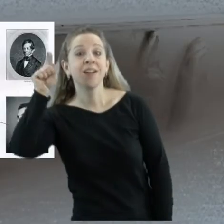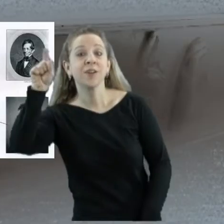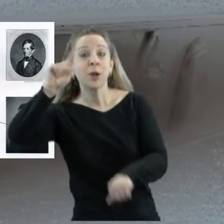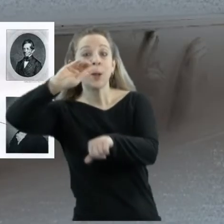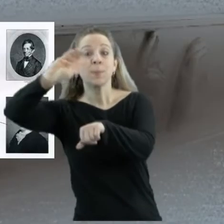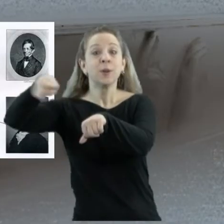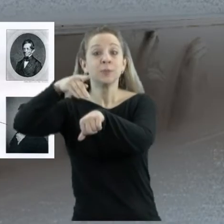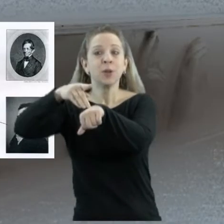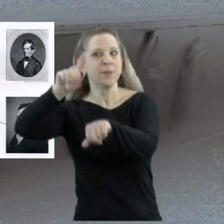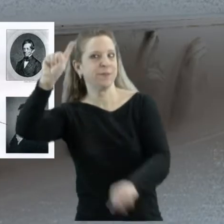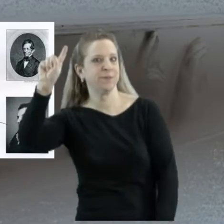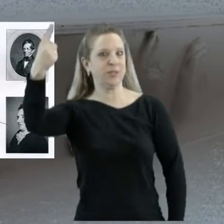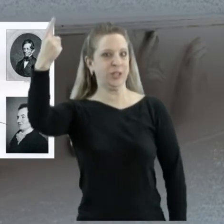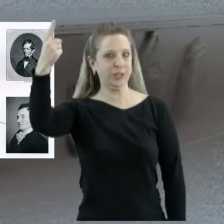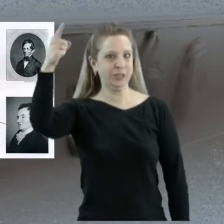Gallaudet was the first principal.